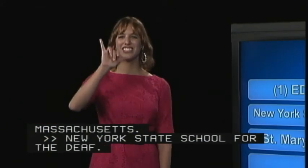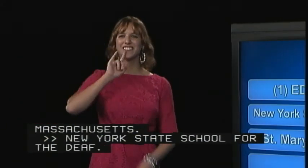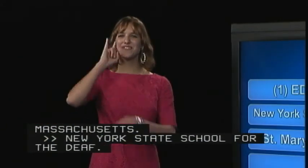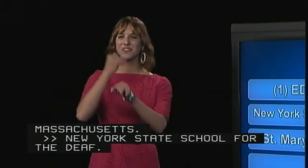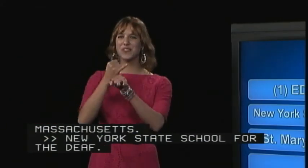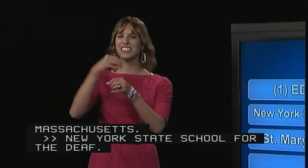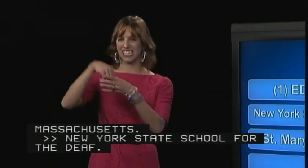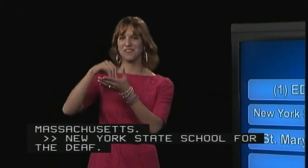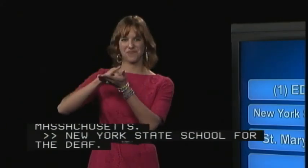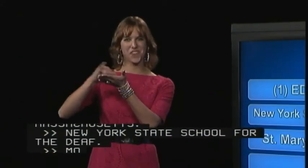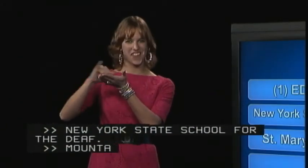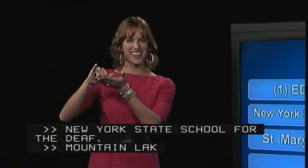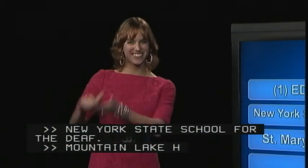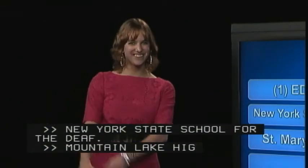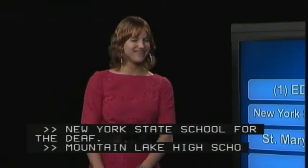St. Mary's School for the Deaf in New York.